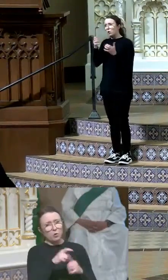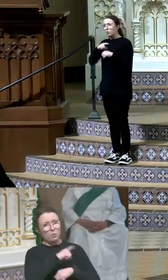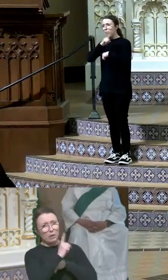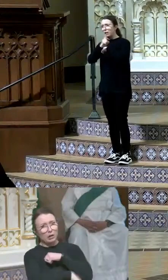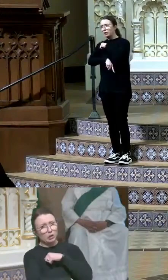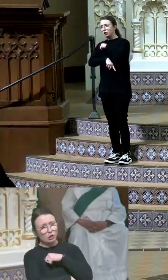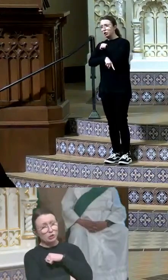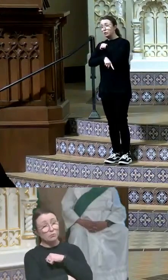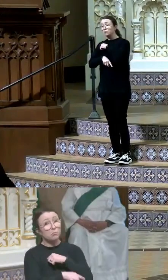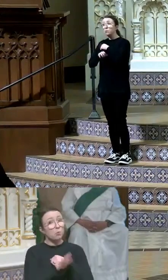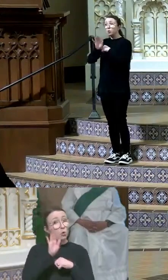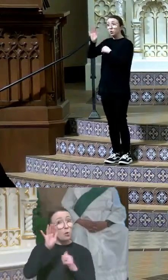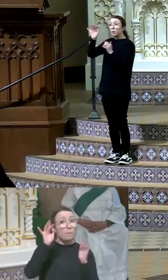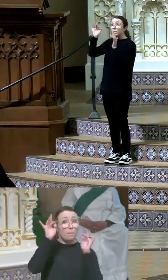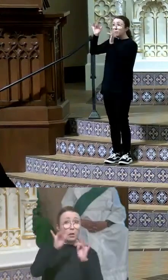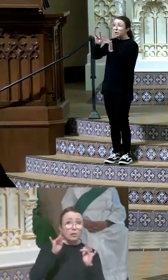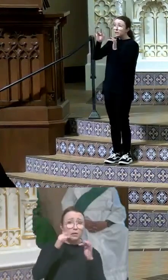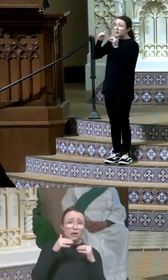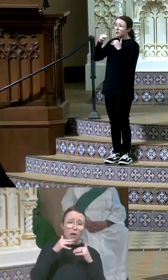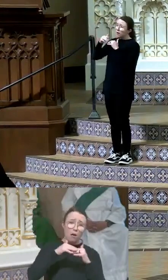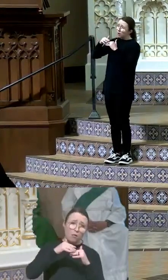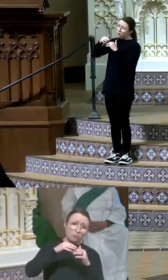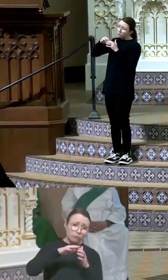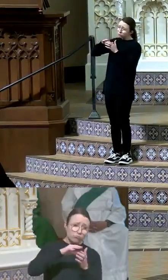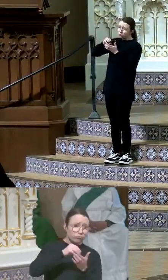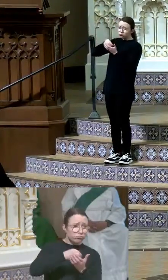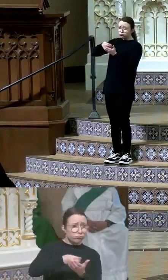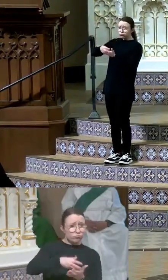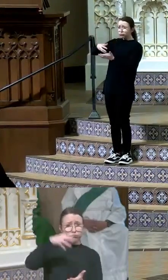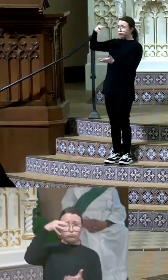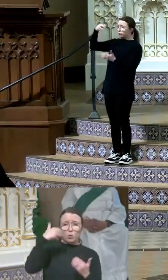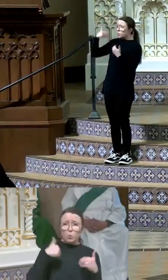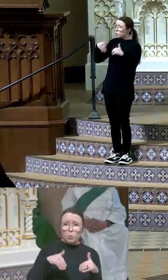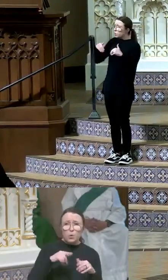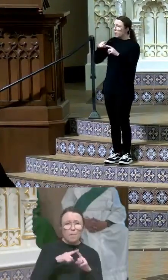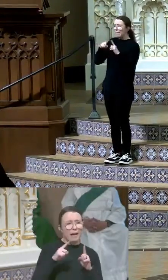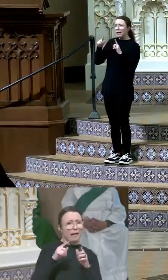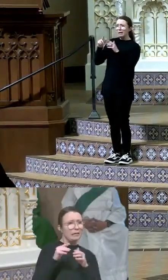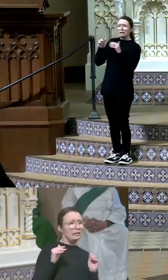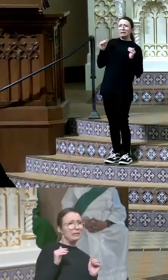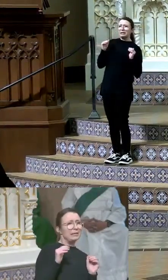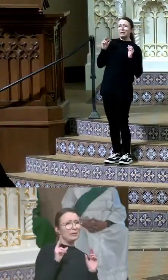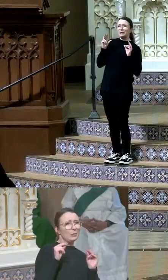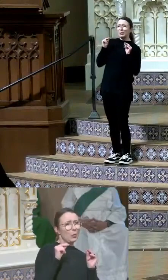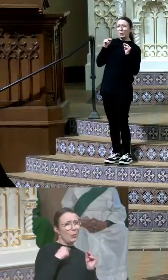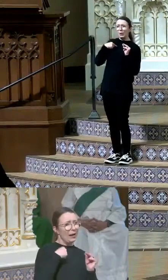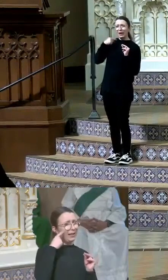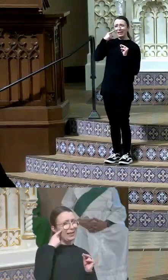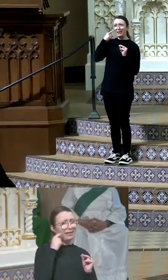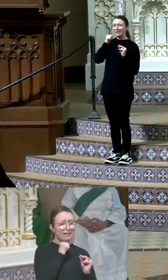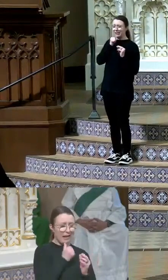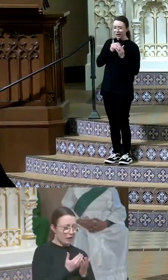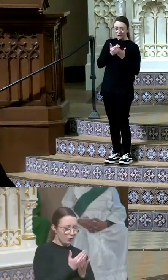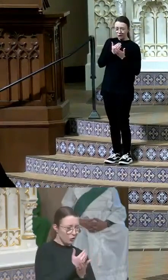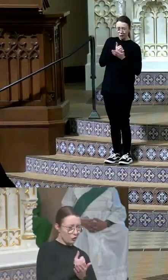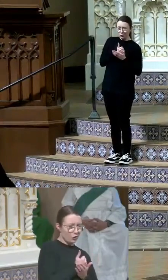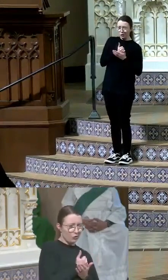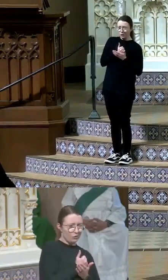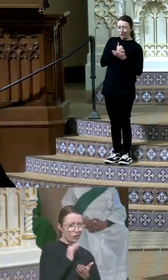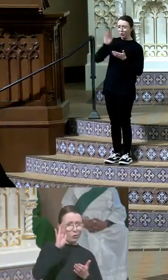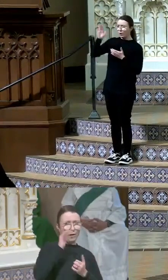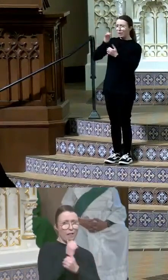never fails, I'm going to pull my hand away. I don't deserve to have my hand held by